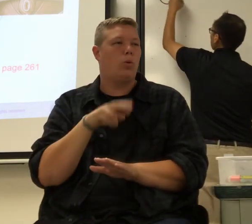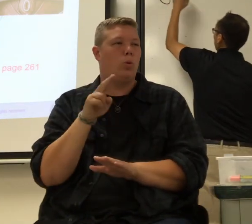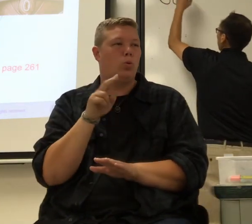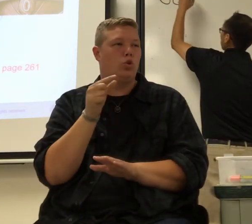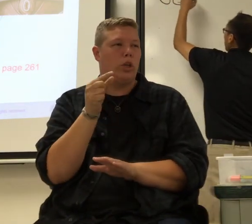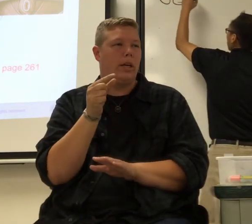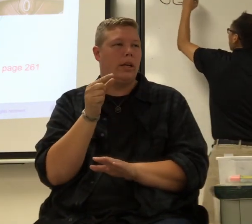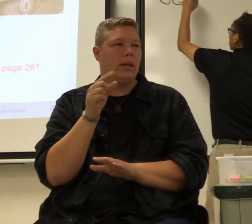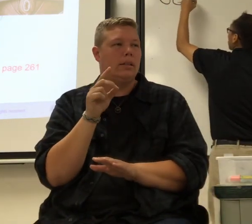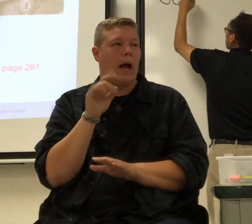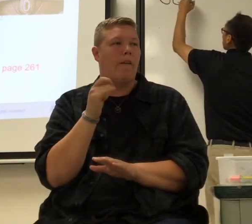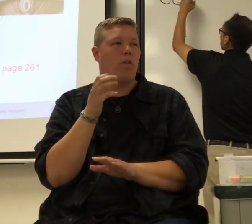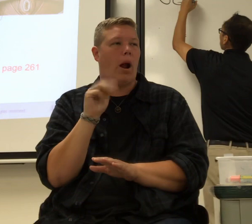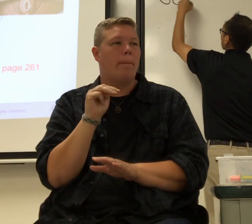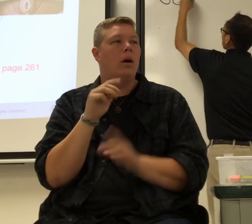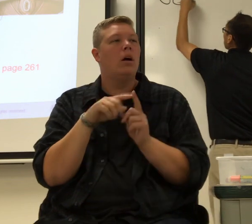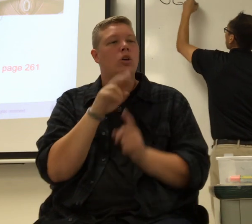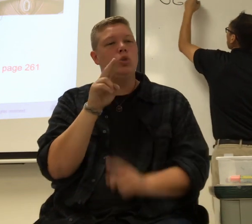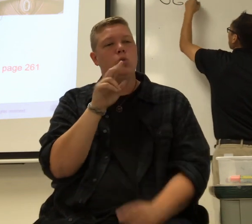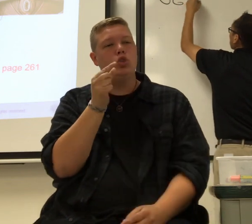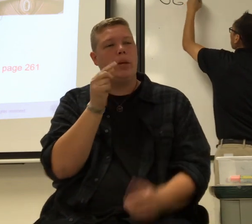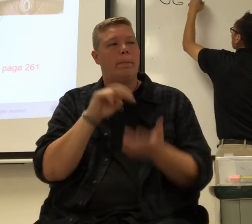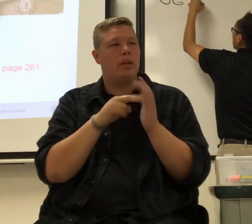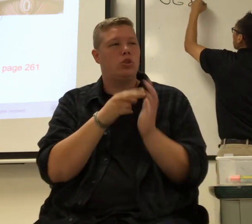UG stands for urogenital.